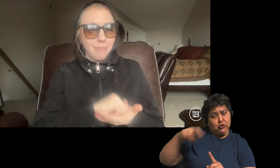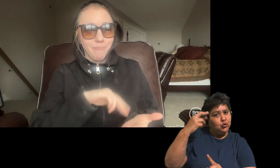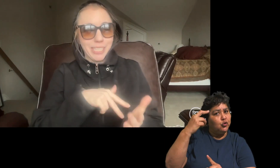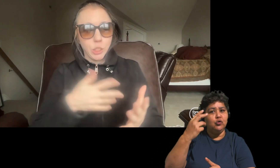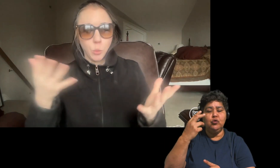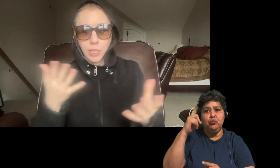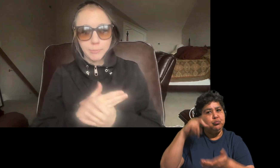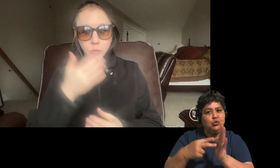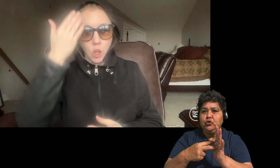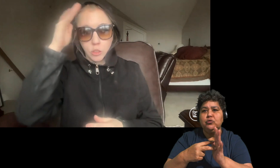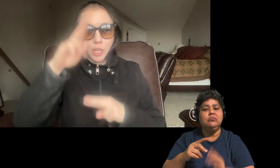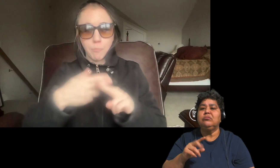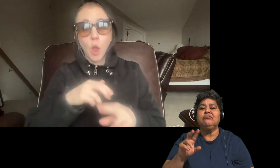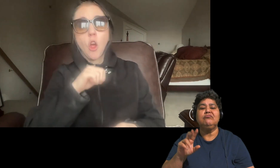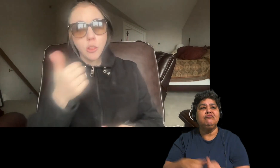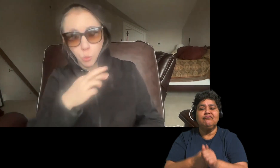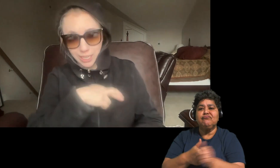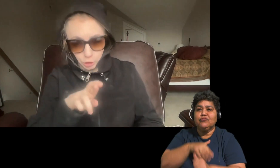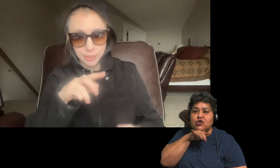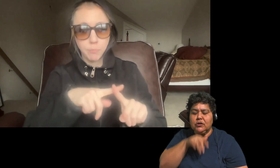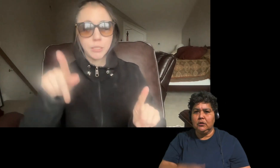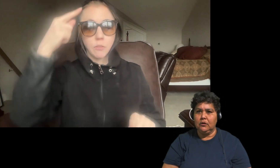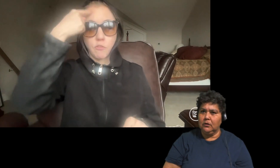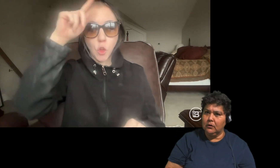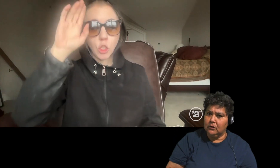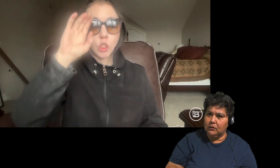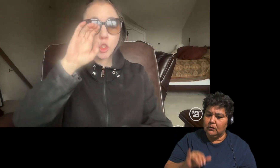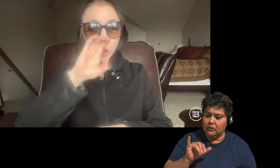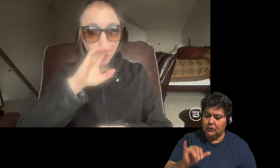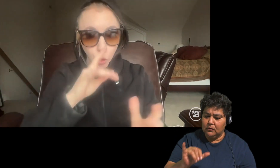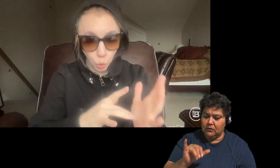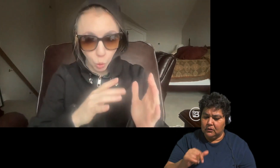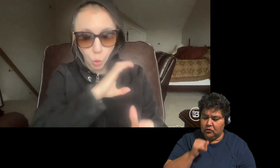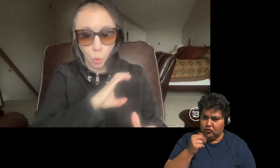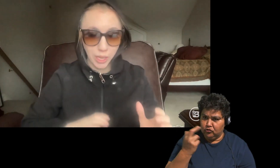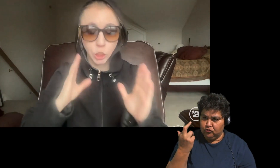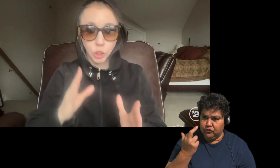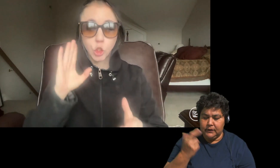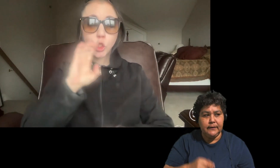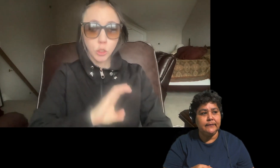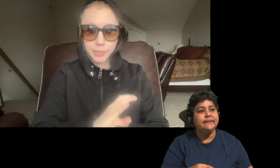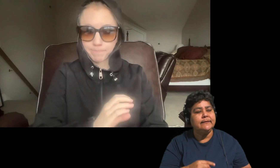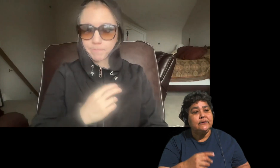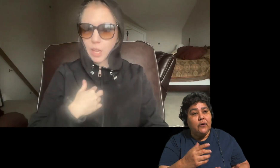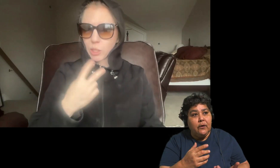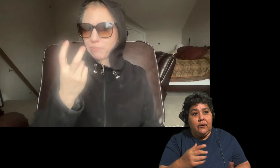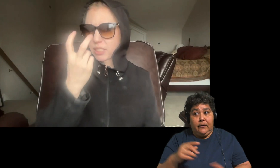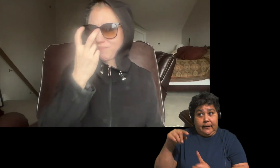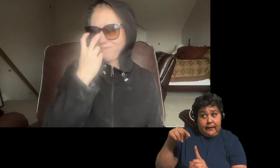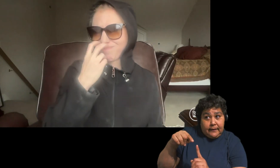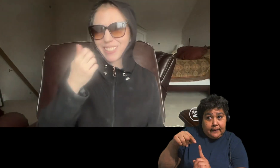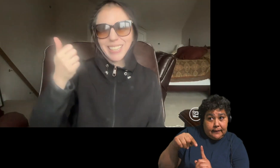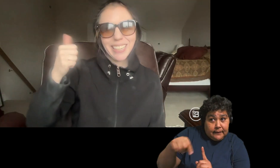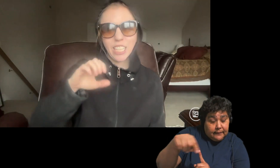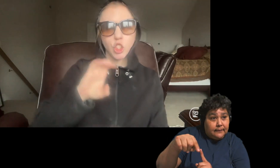I had not even considered that. That means, I don't know about other religions, right? I don't know about other religions, but I personally would be